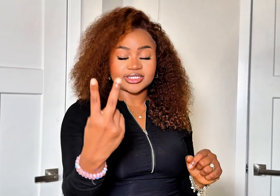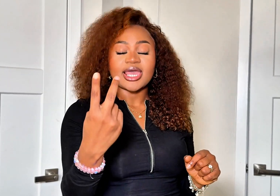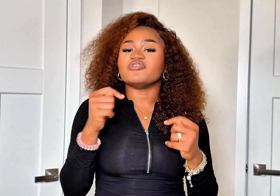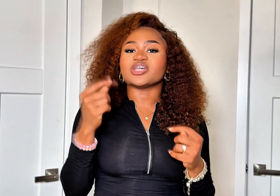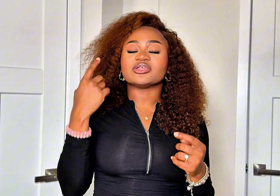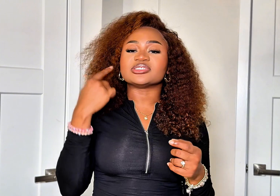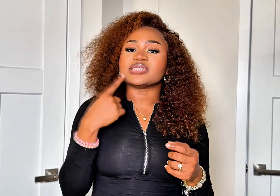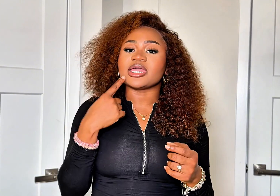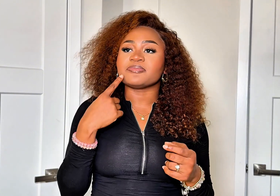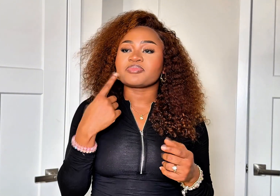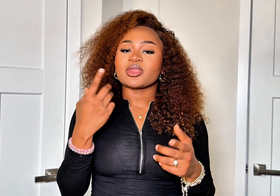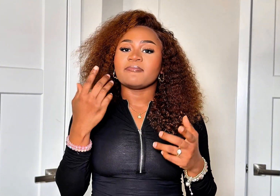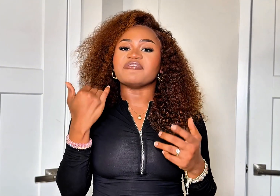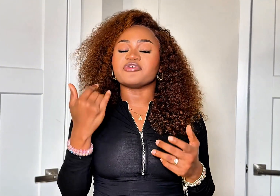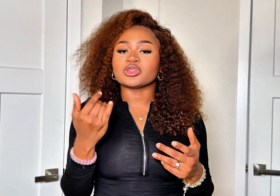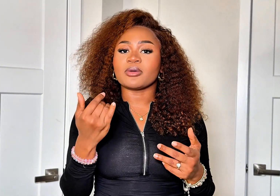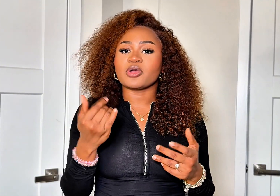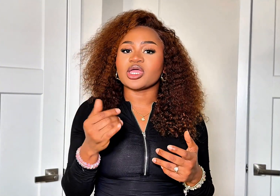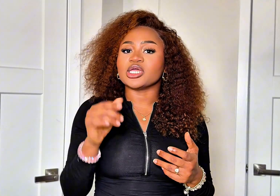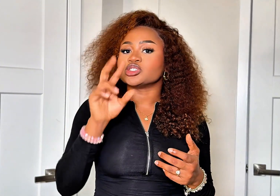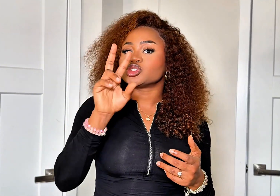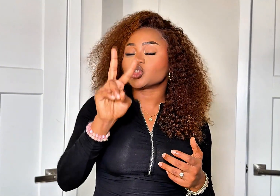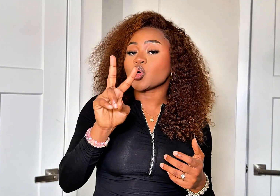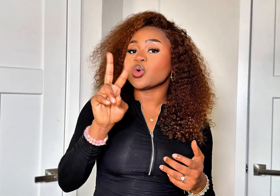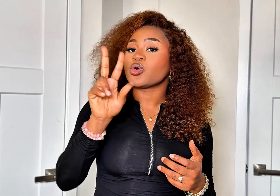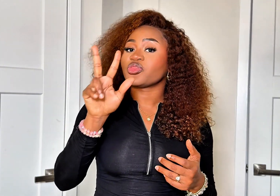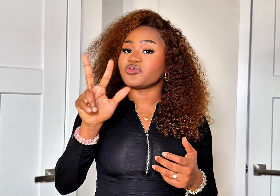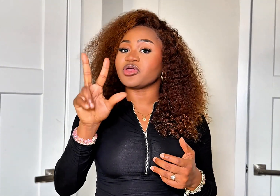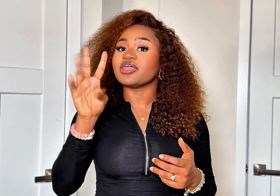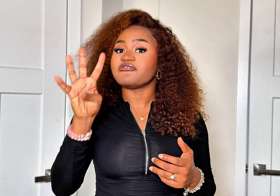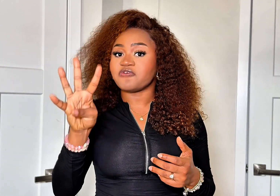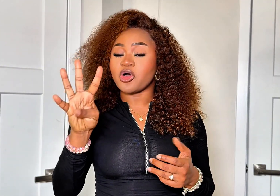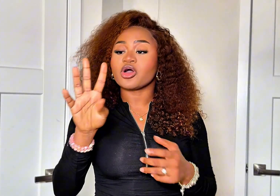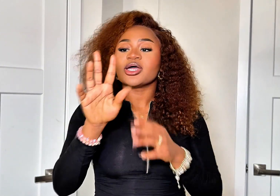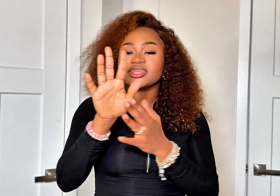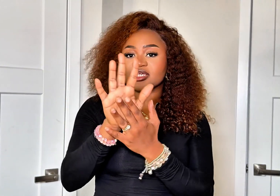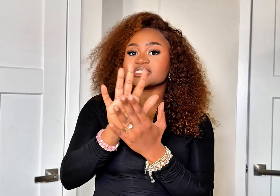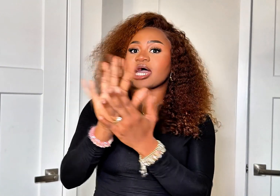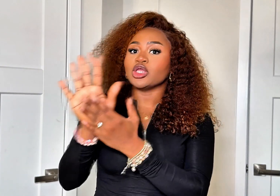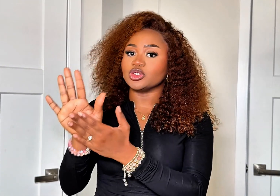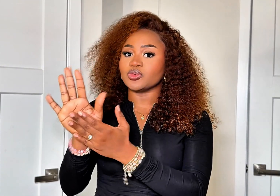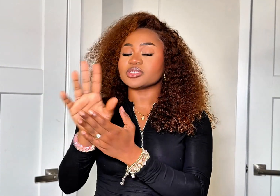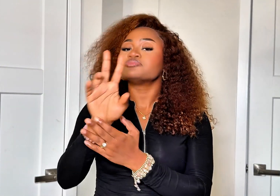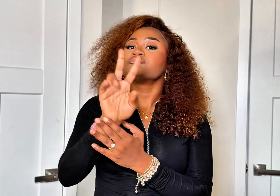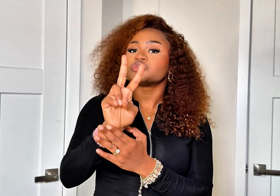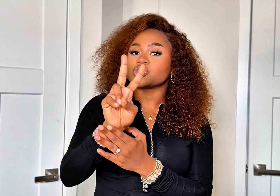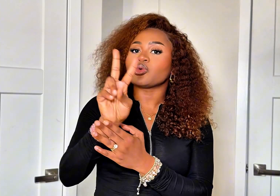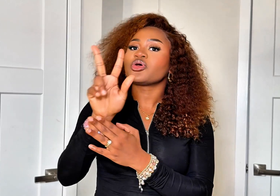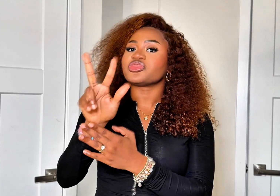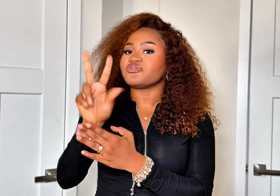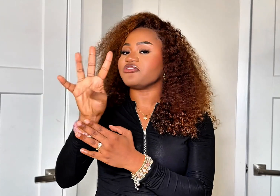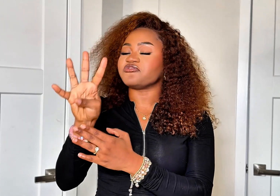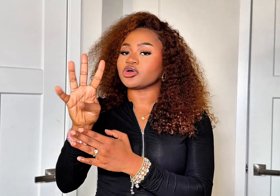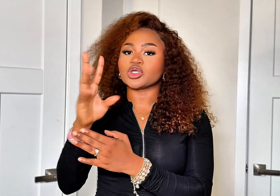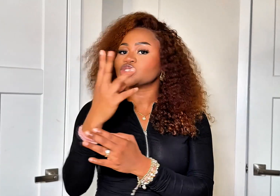If you're trying to say my phone number is 234, this is how you do it. 234. Don't do it